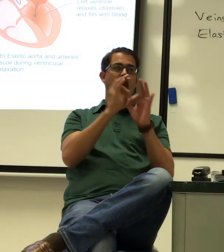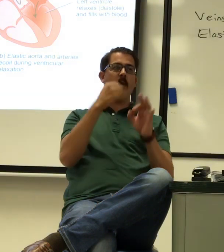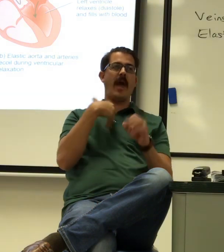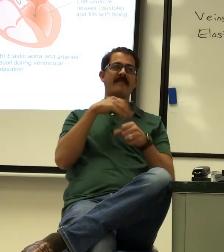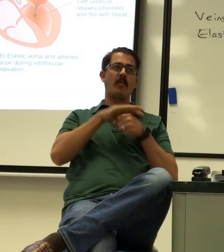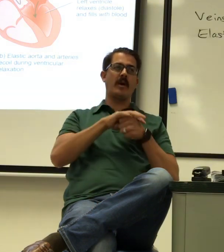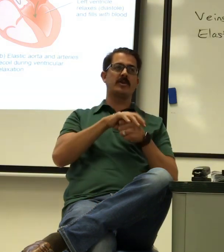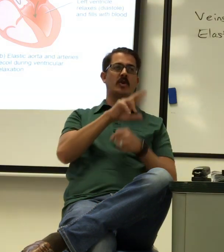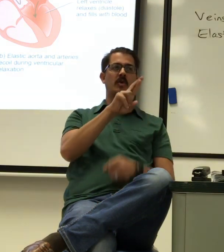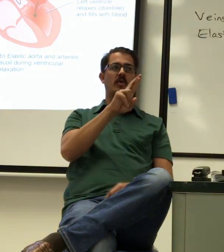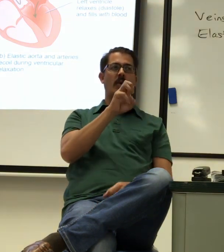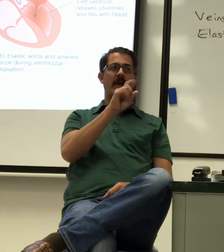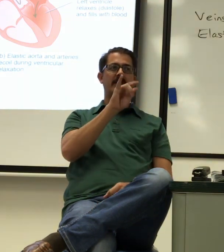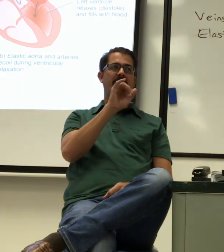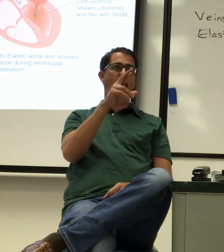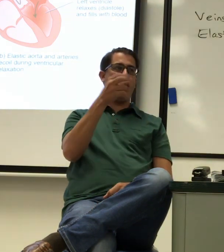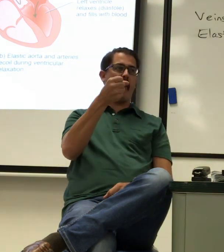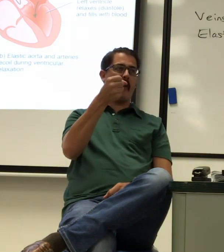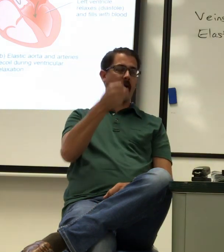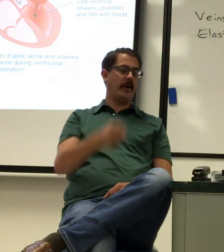reservoir